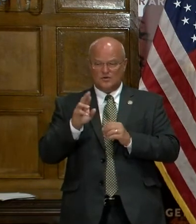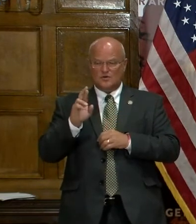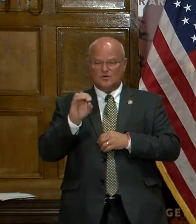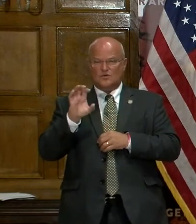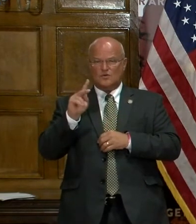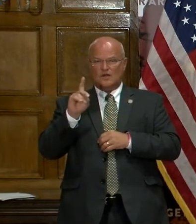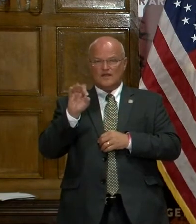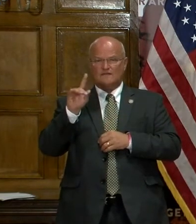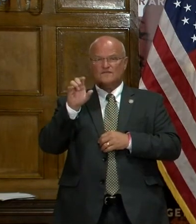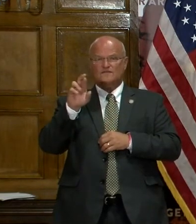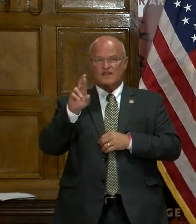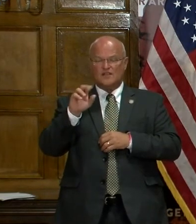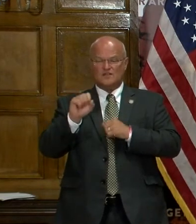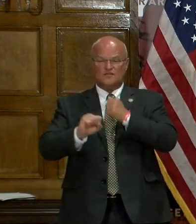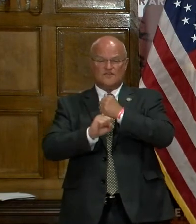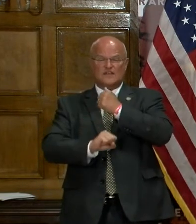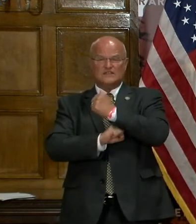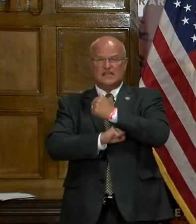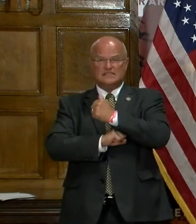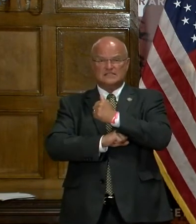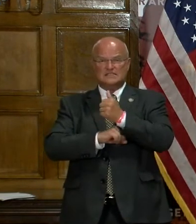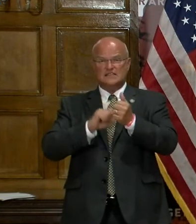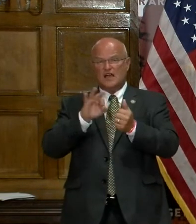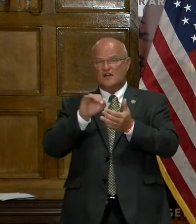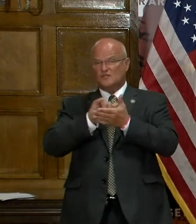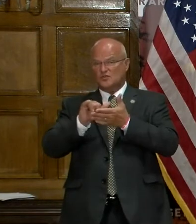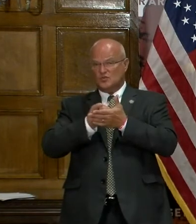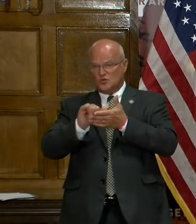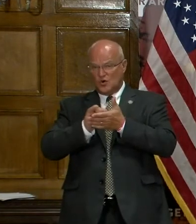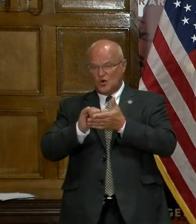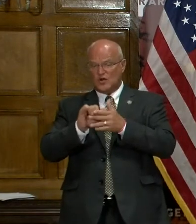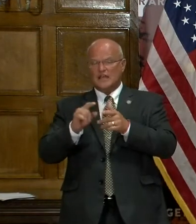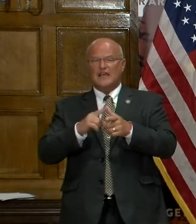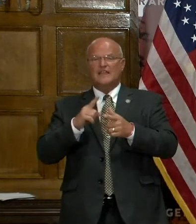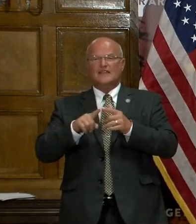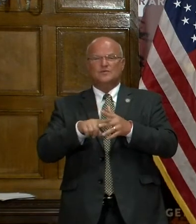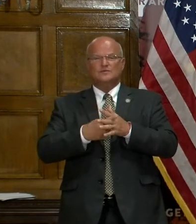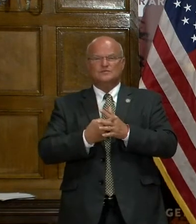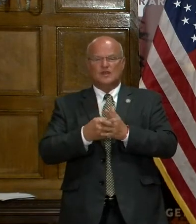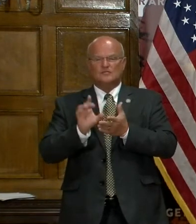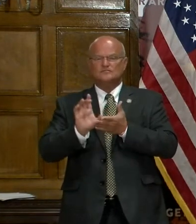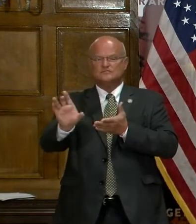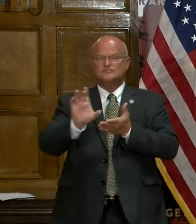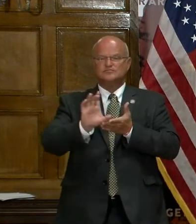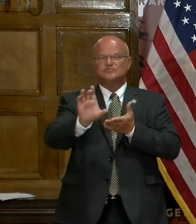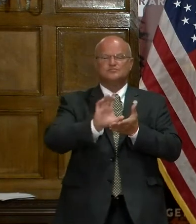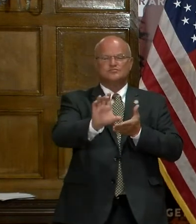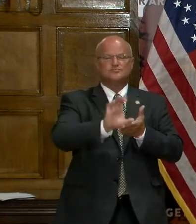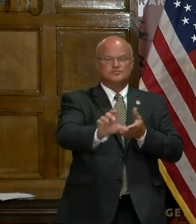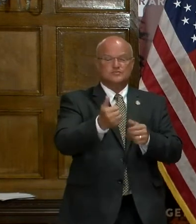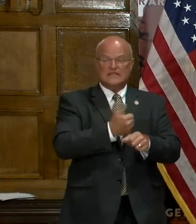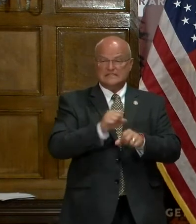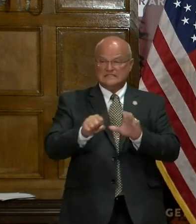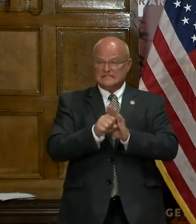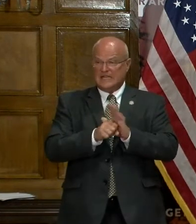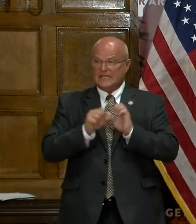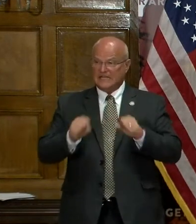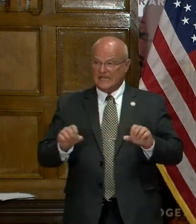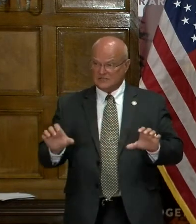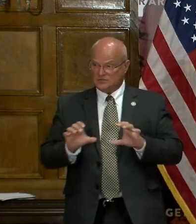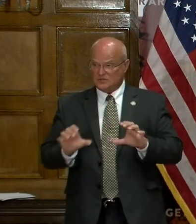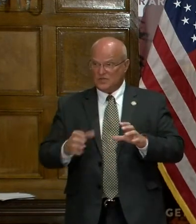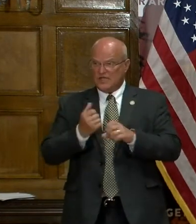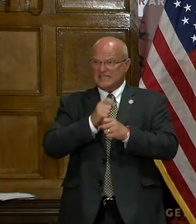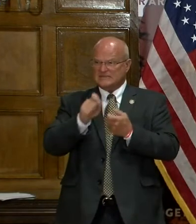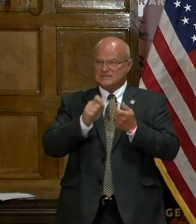Rockefeller Foundation of New York will then start allocating what each state could do and